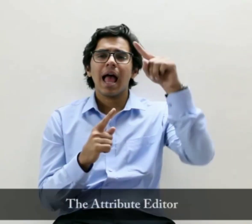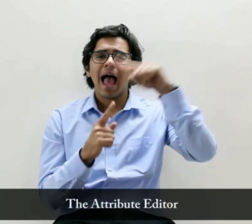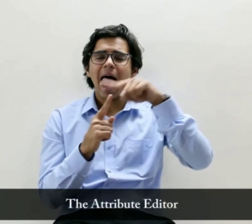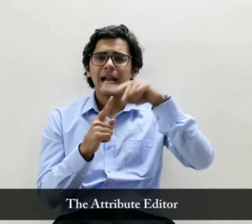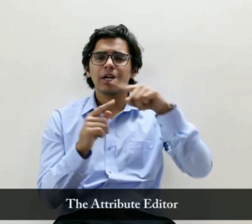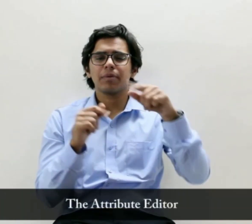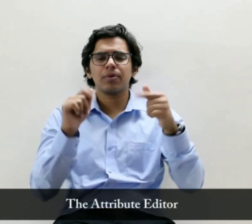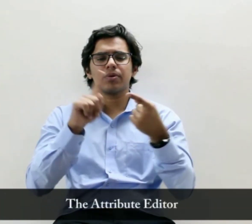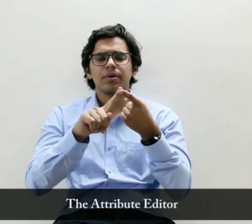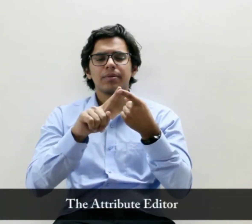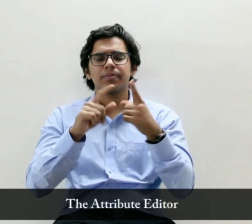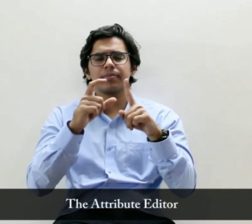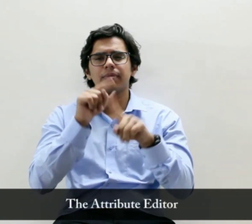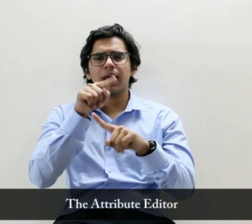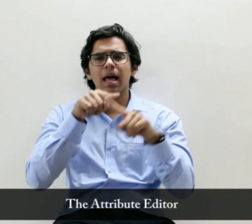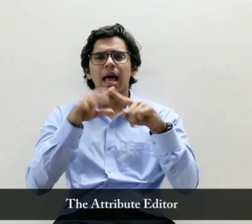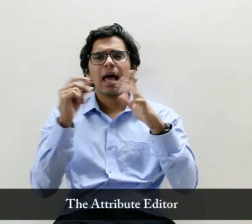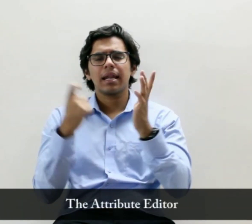The Attribute Editor.